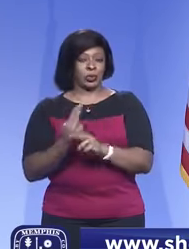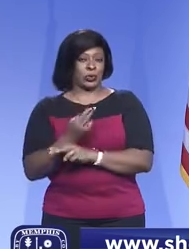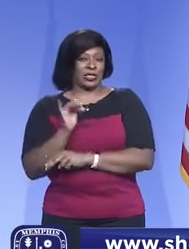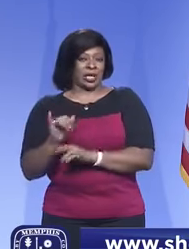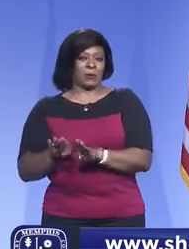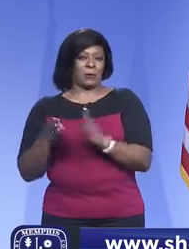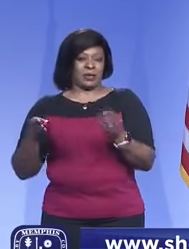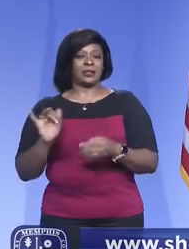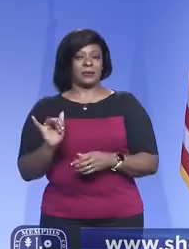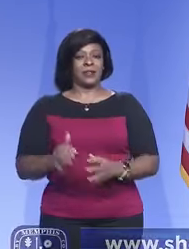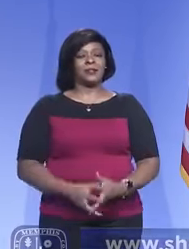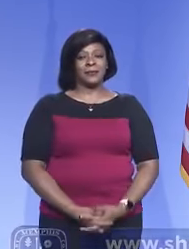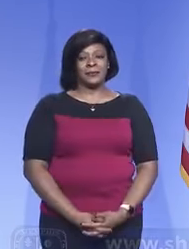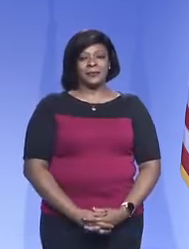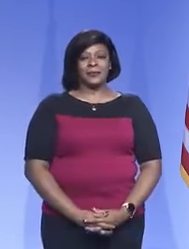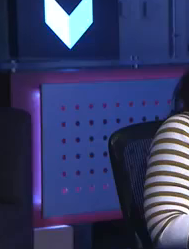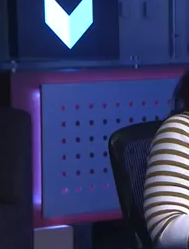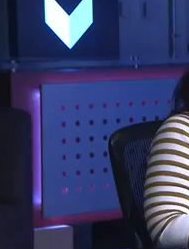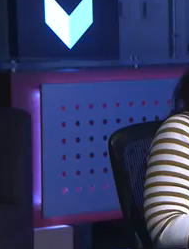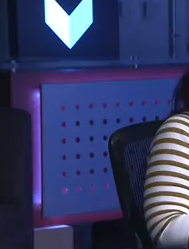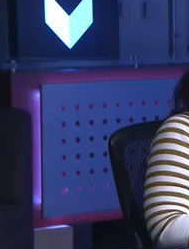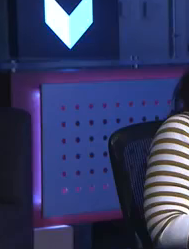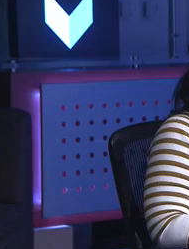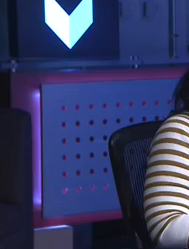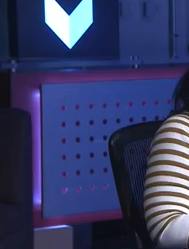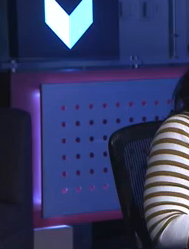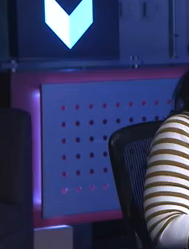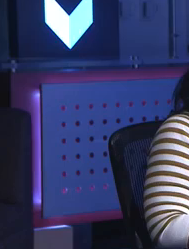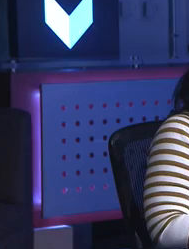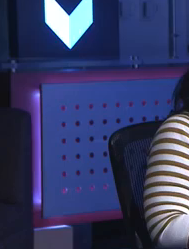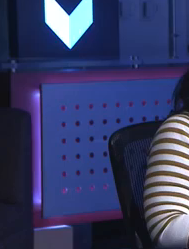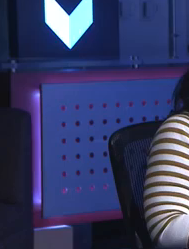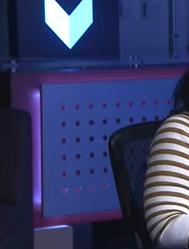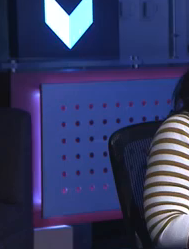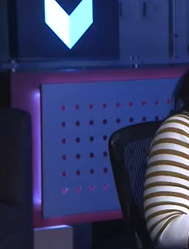utilized as well. Kelly Roberts, WMC.